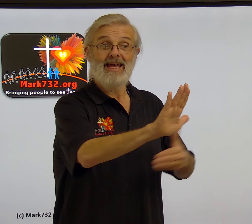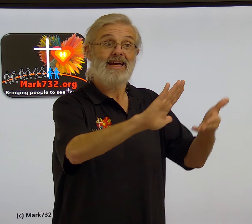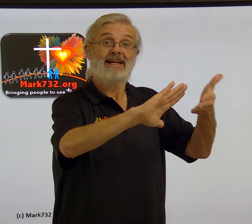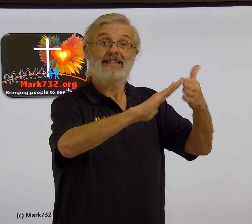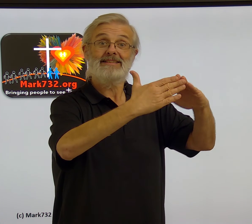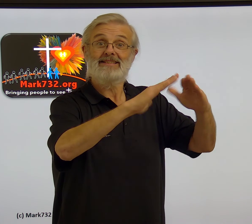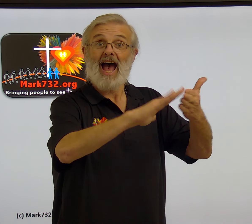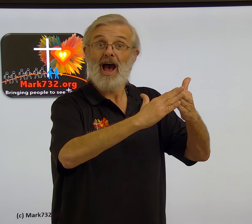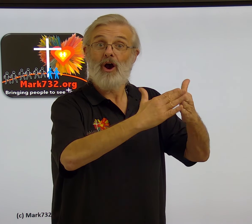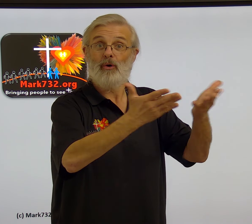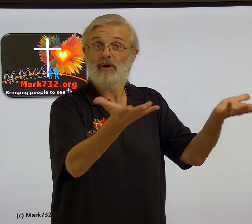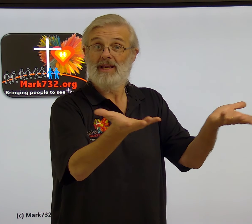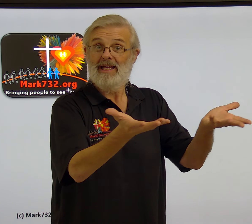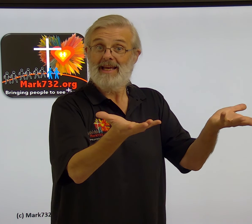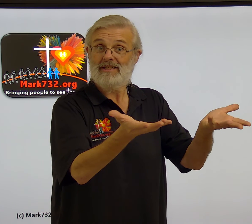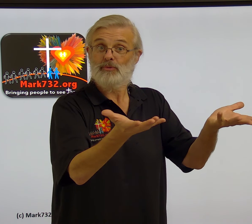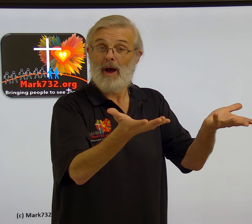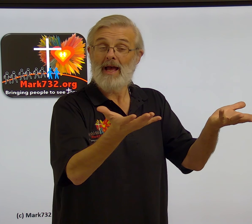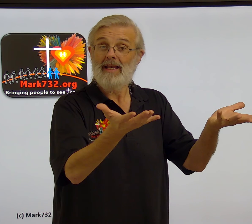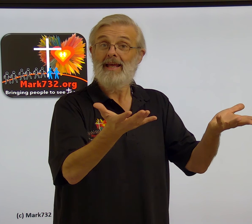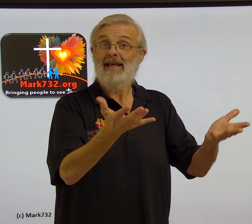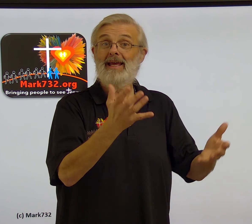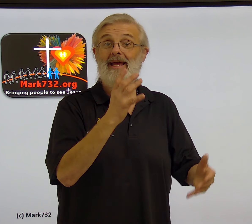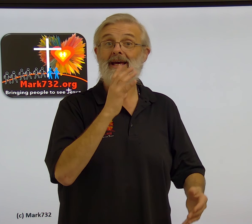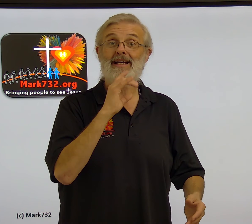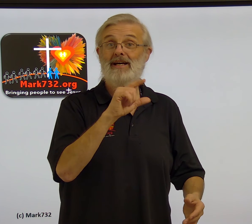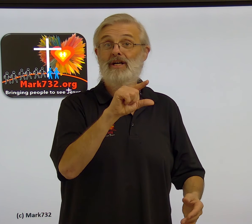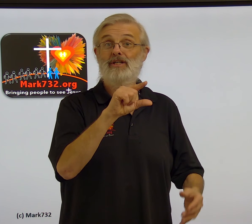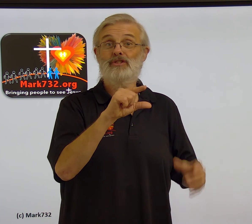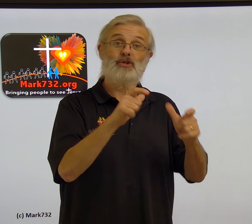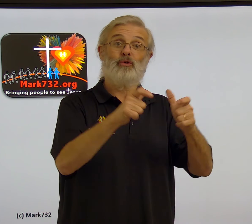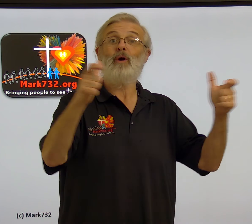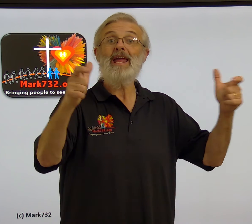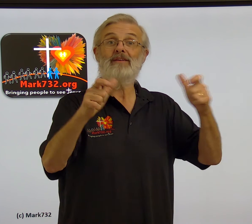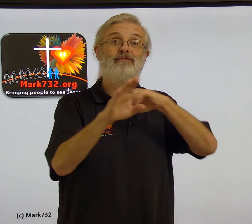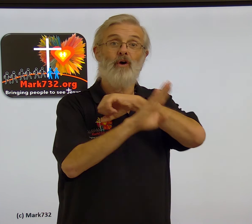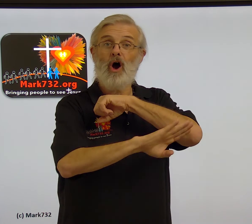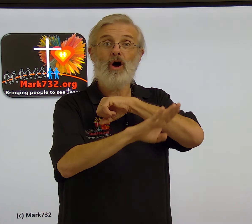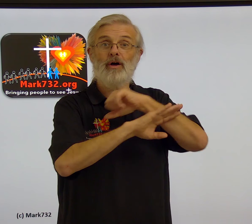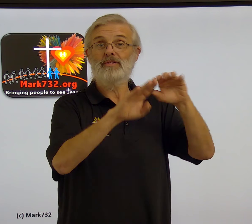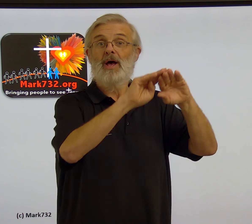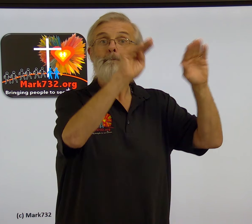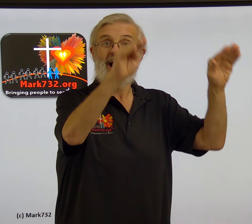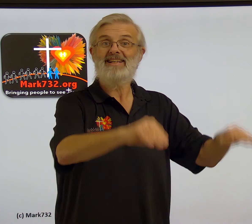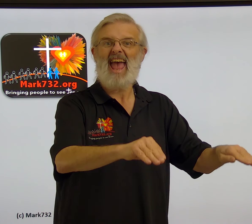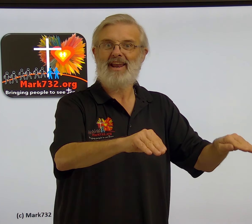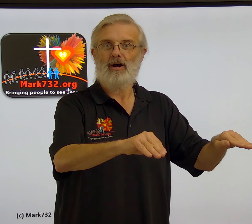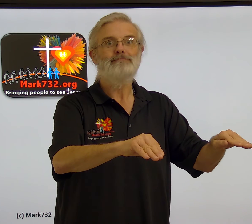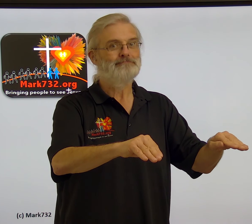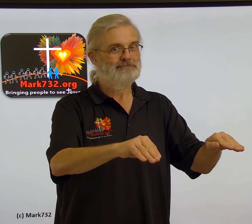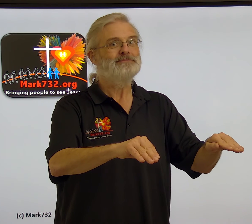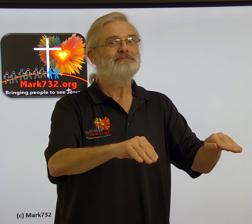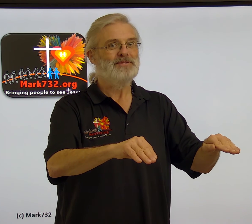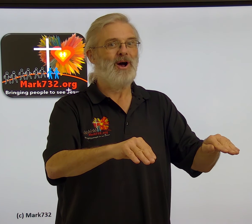town is what? Is Great Falls, Montana. So